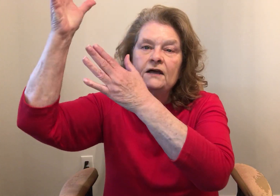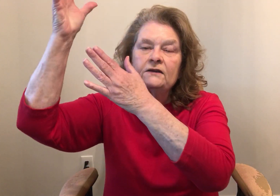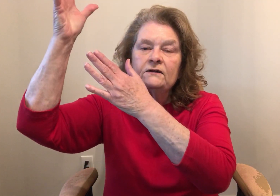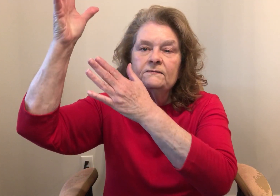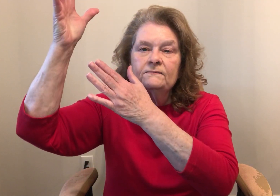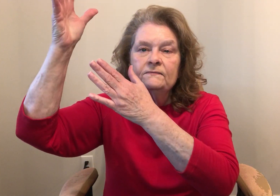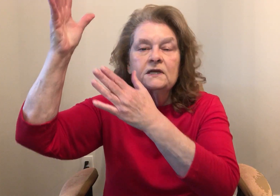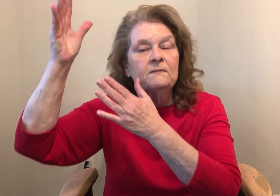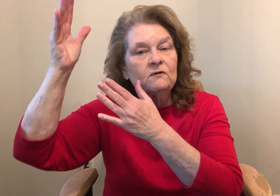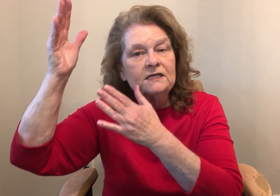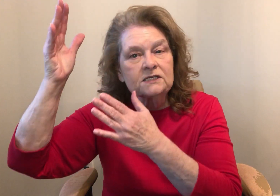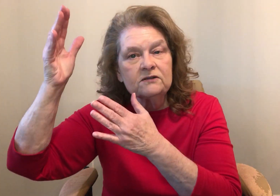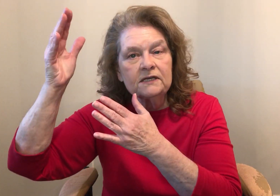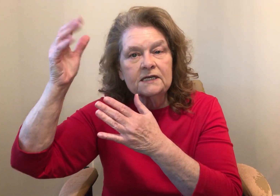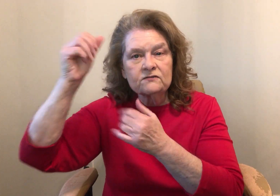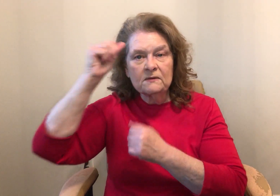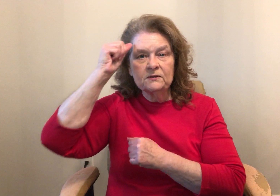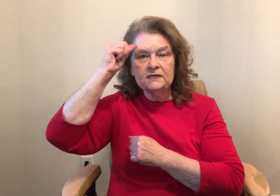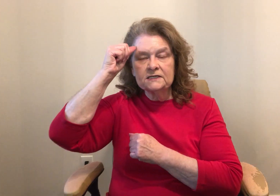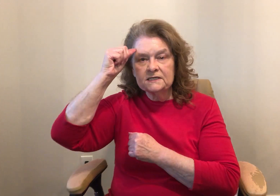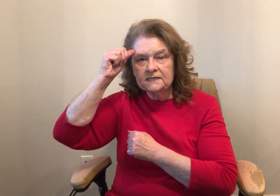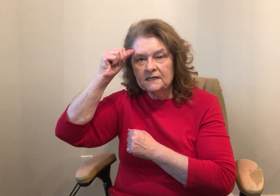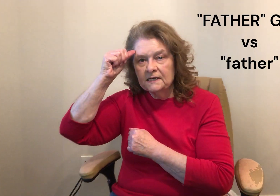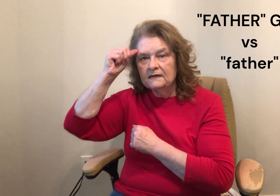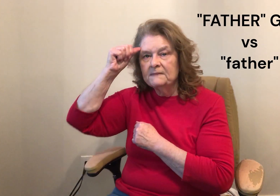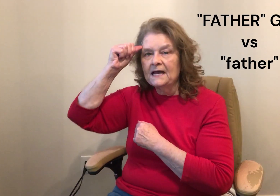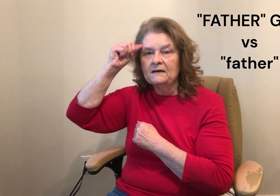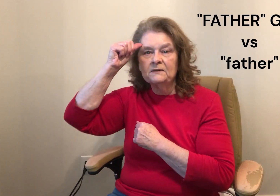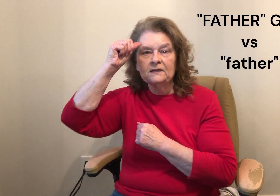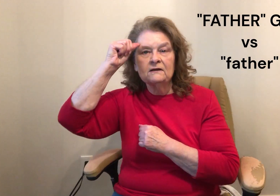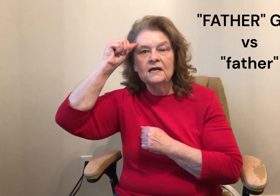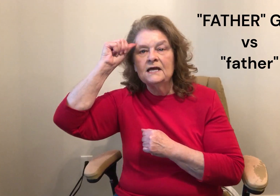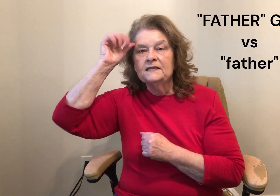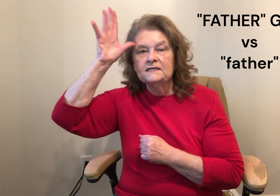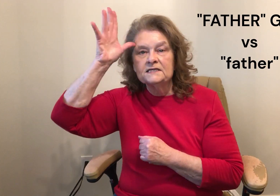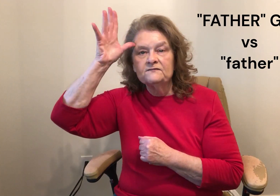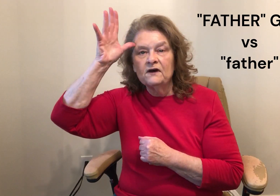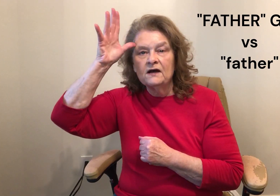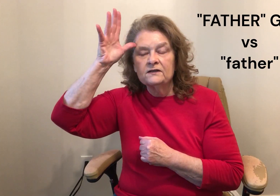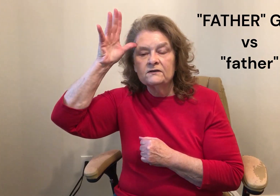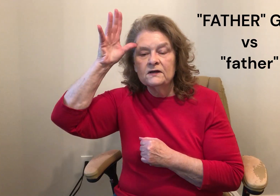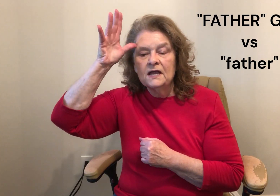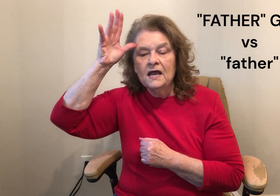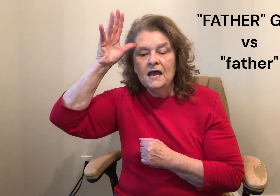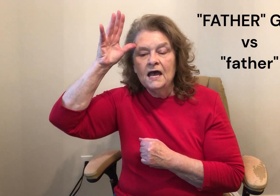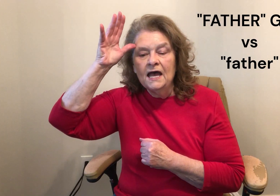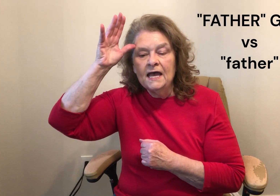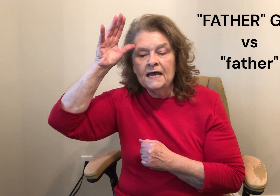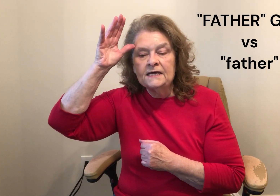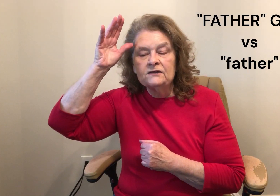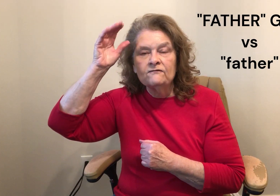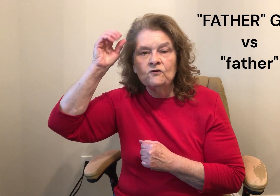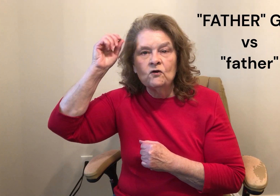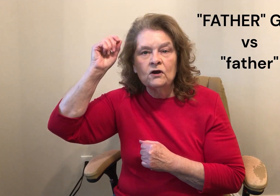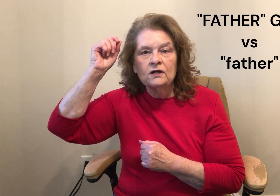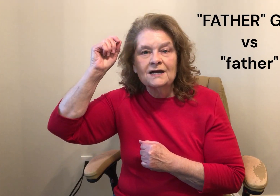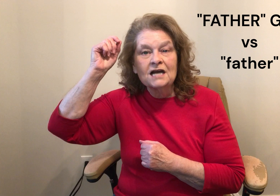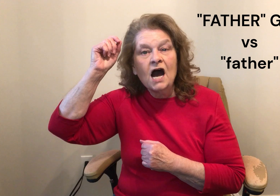Father. A couple ways to do this. Remember, this is, back up a little. This is Father. And for God